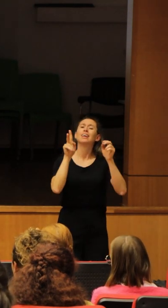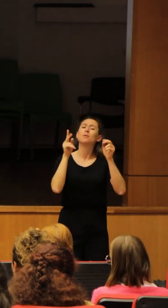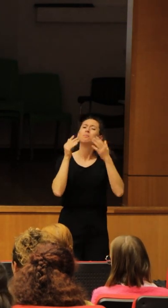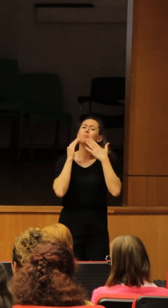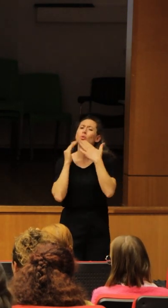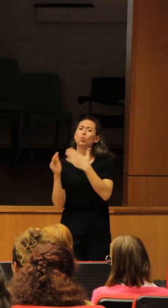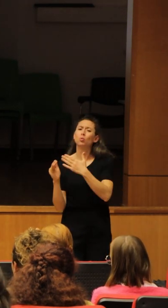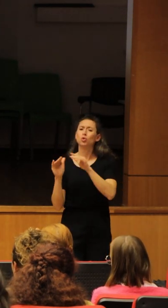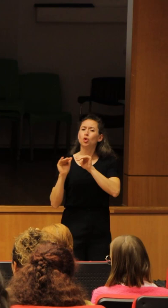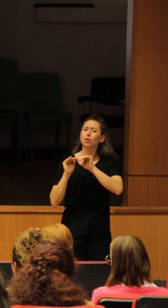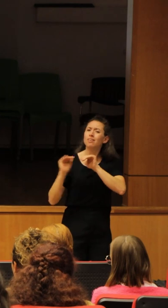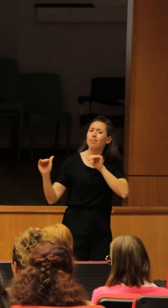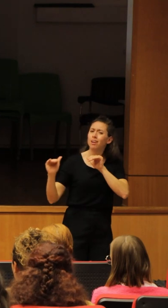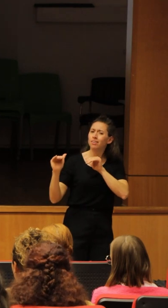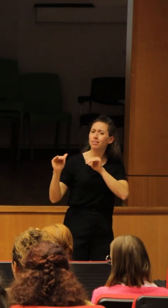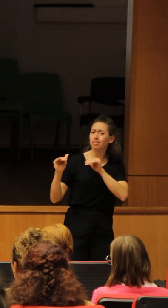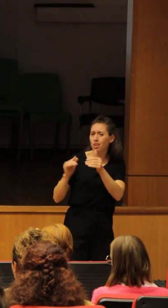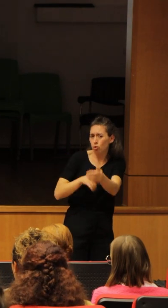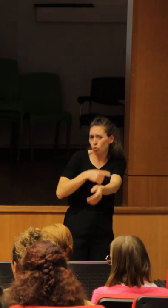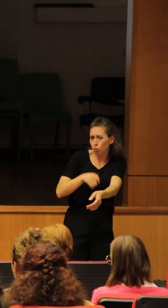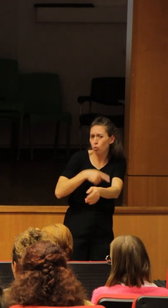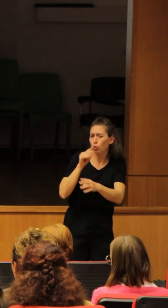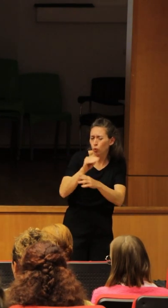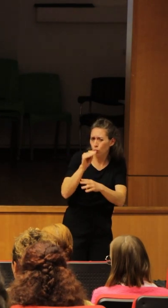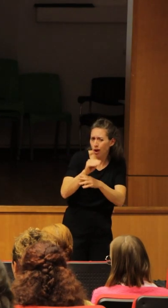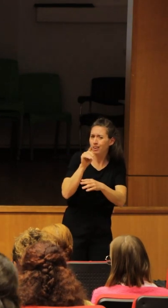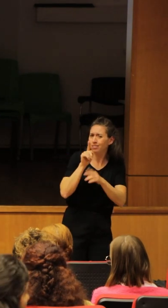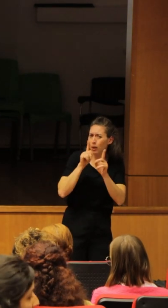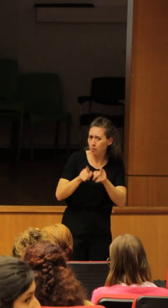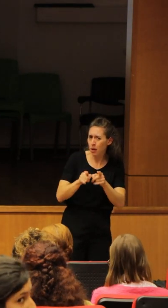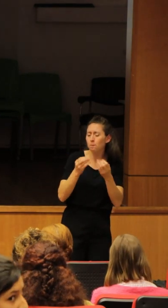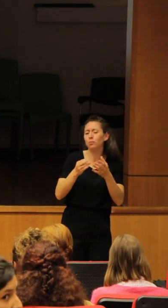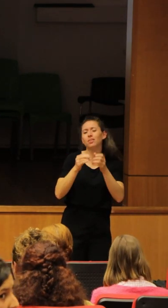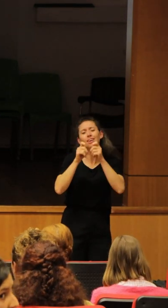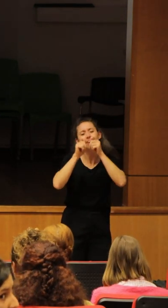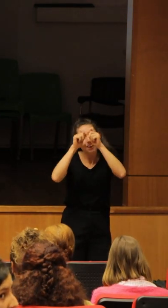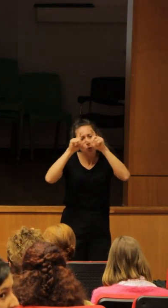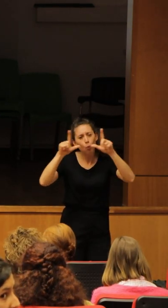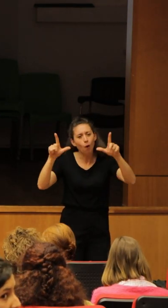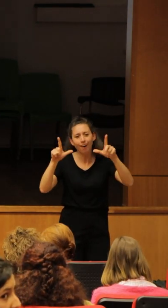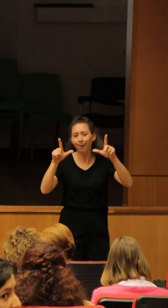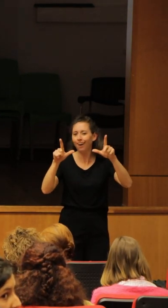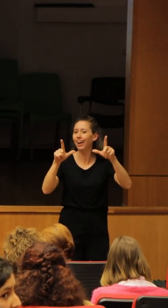The cultural level, does it have a say? Does it have an influence?